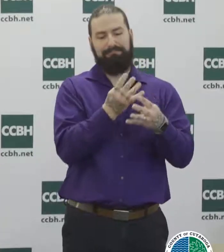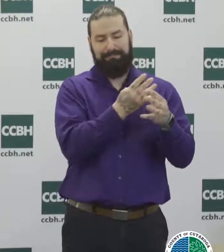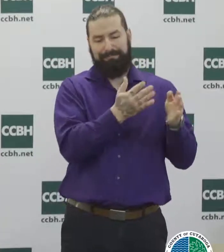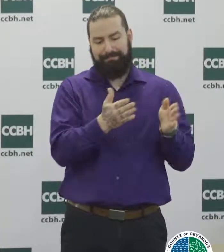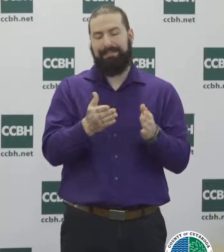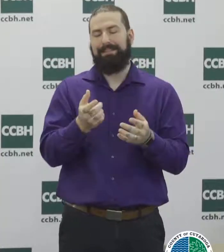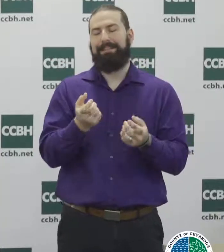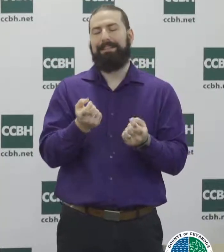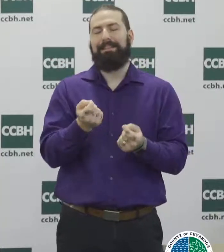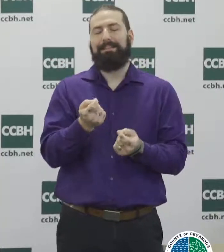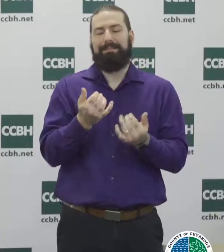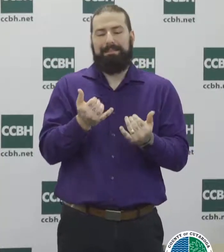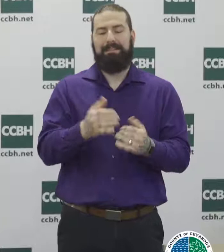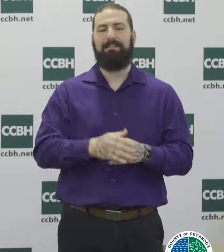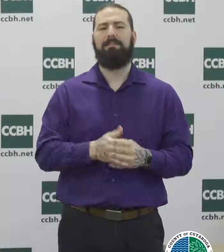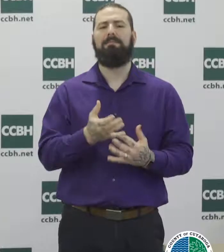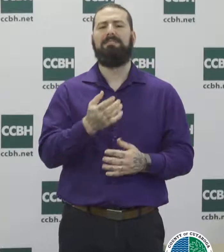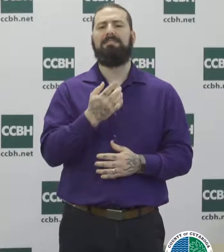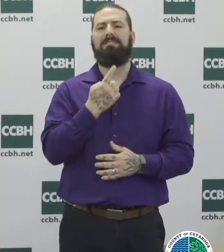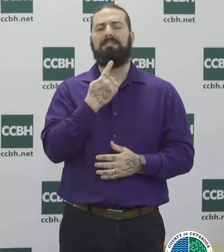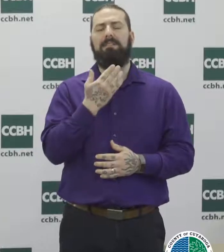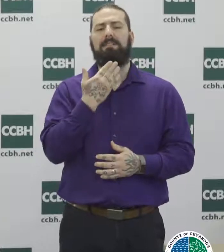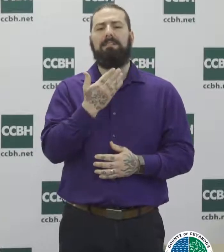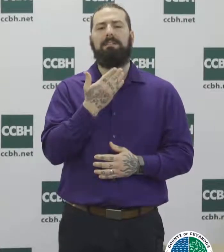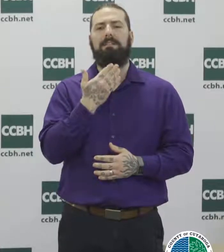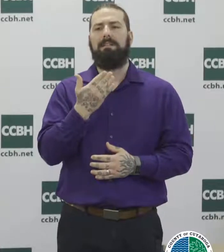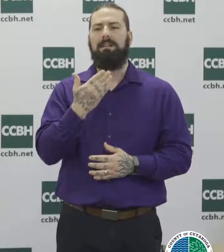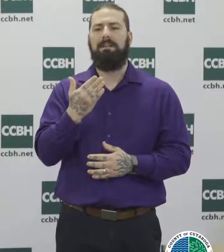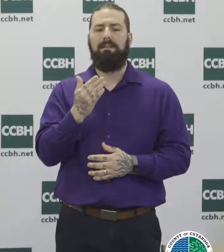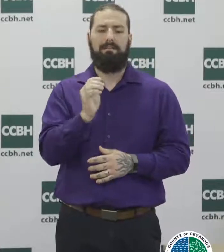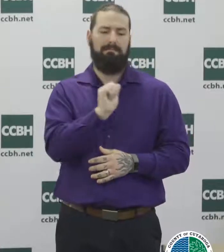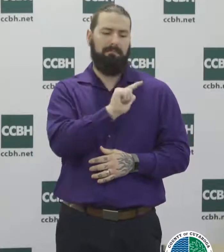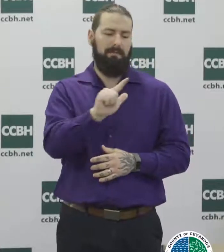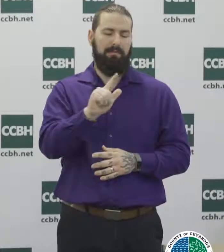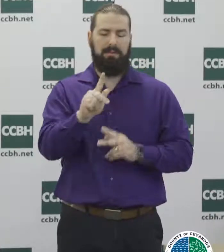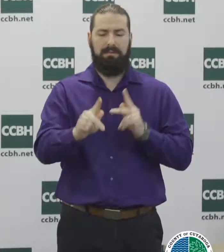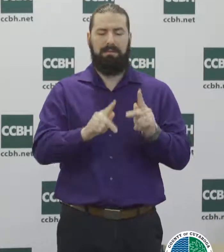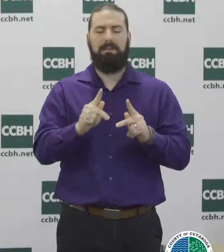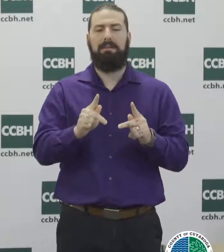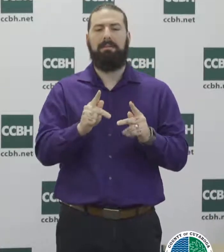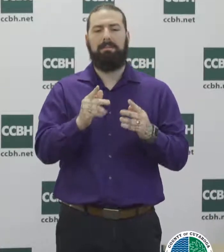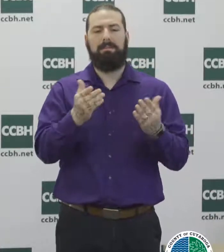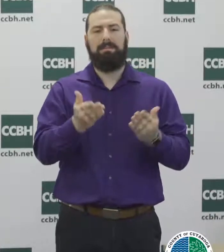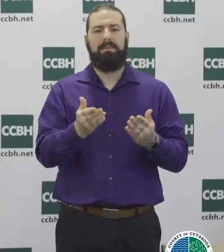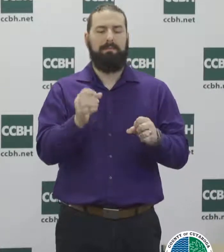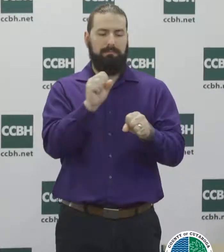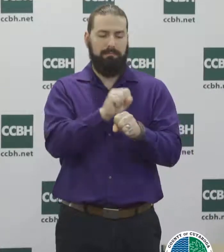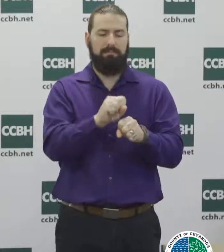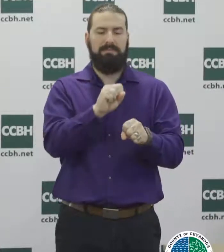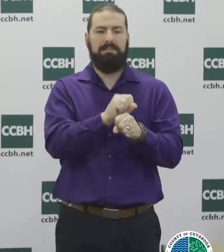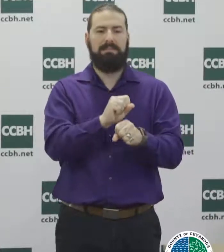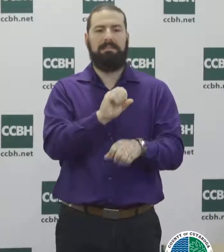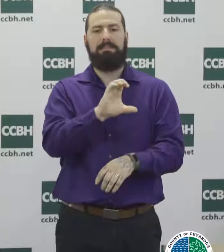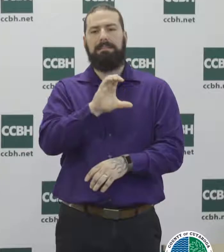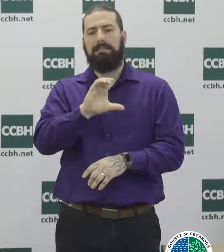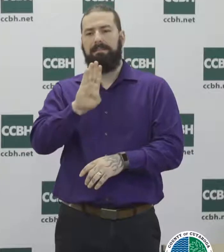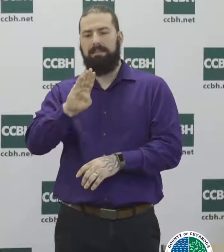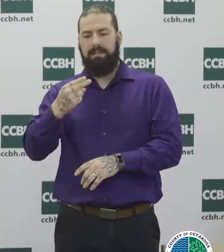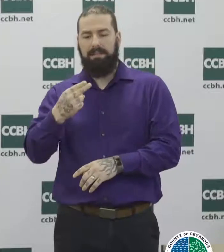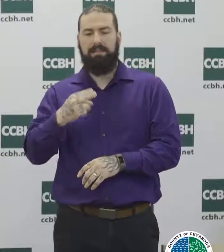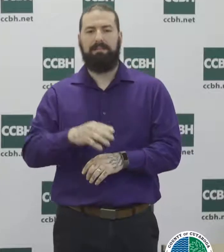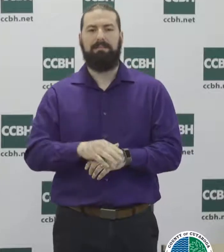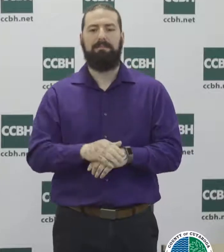just would like to thank the tireless colleagues here at CCBH who work really hard on